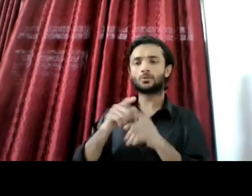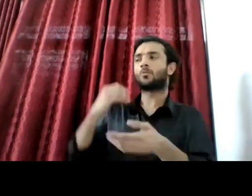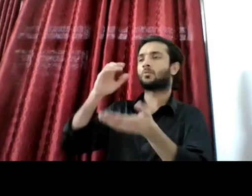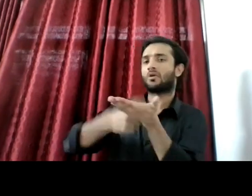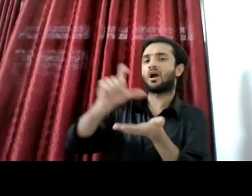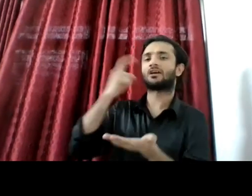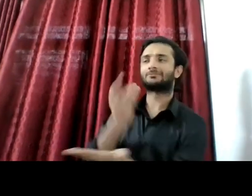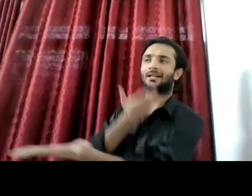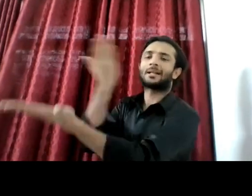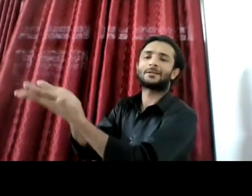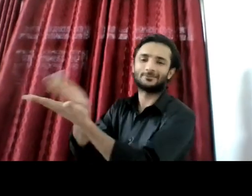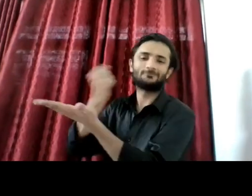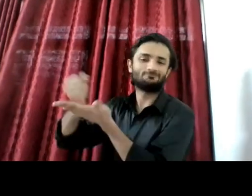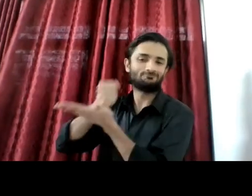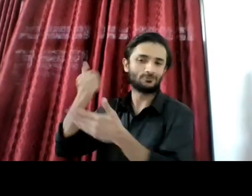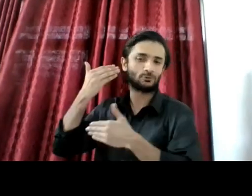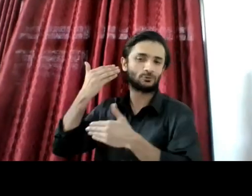a holistic development.